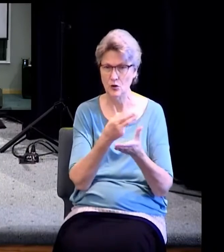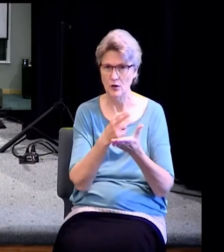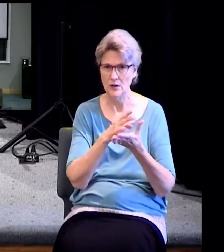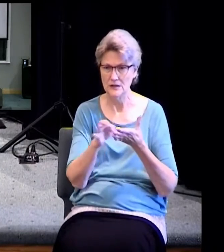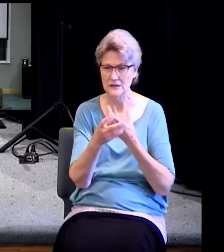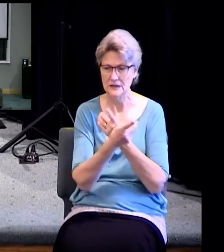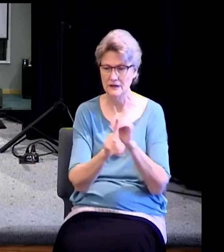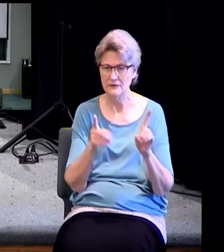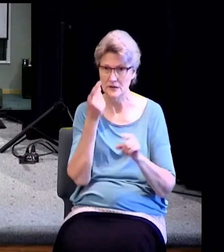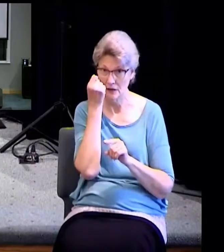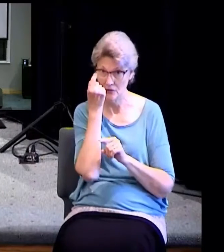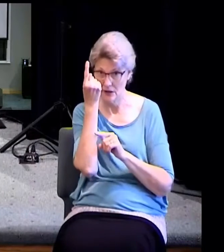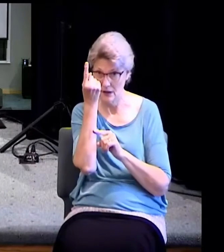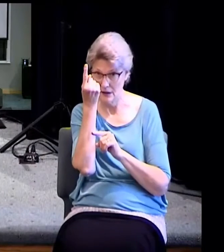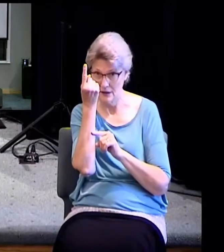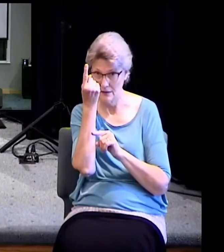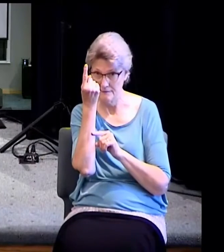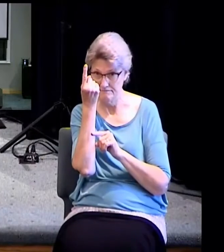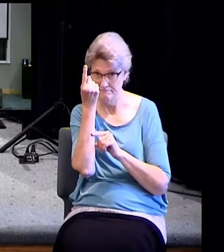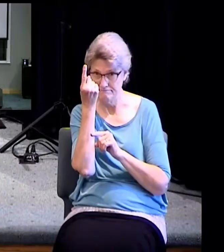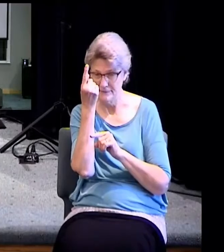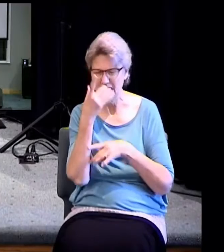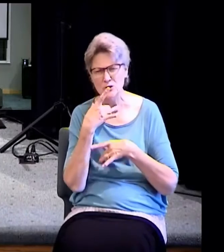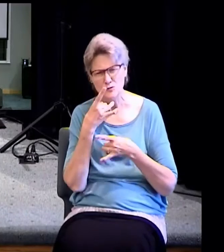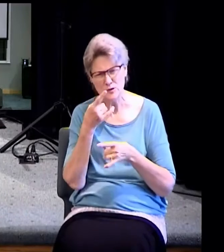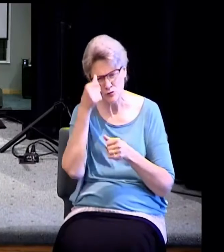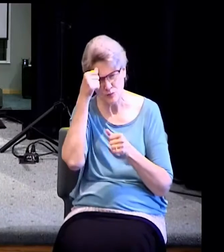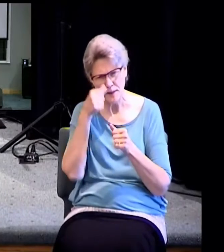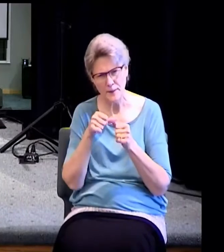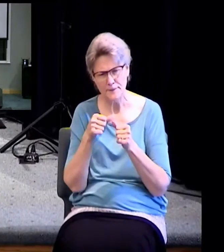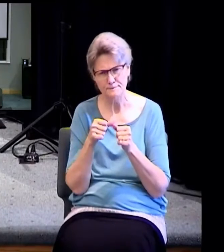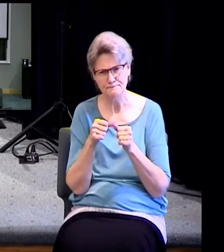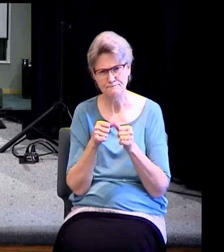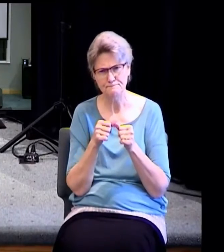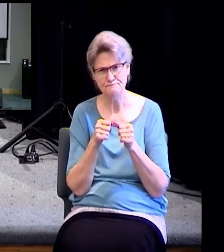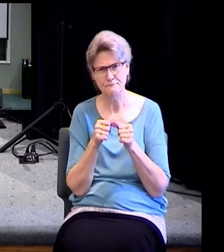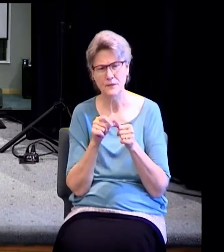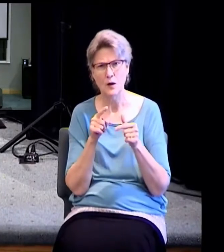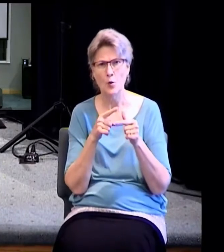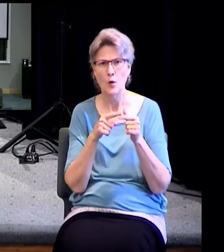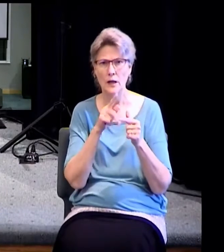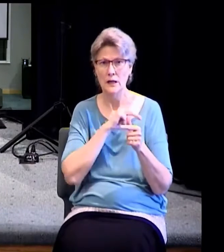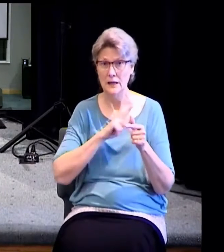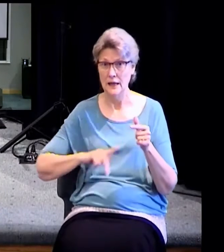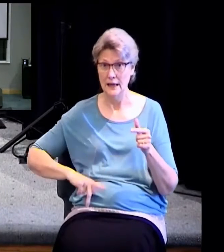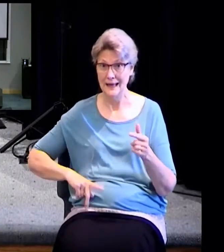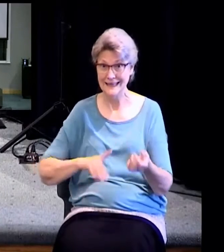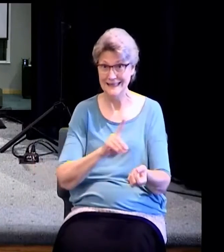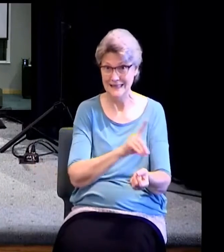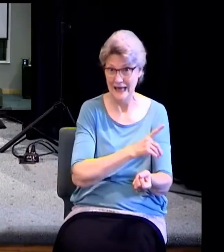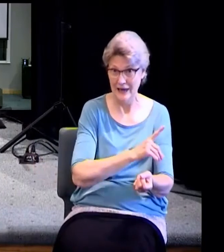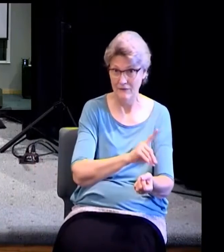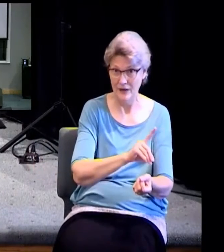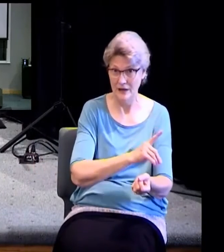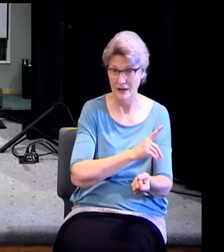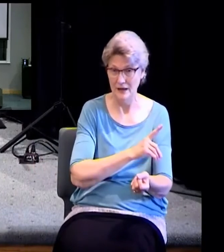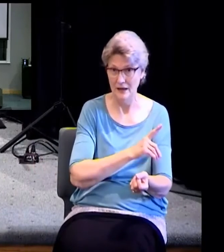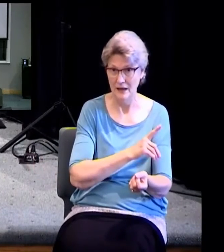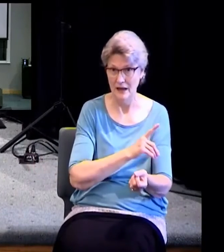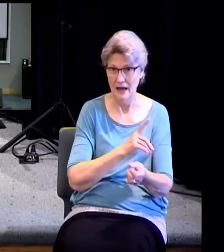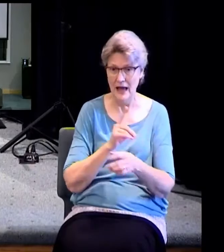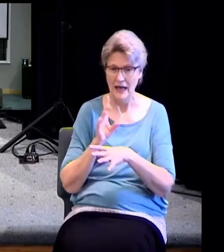and understanding. It's interesting to remember that when King David had conquered this